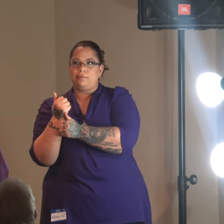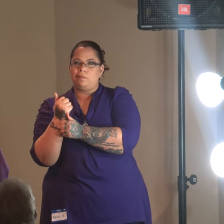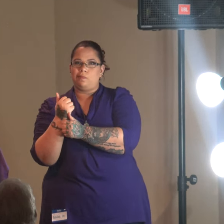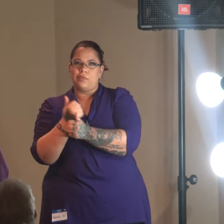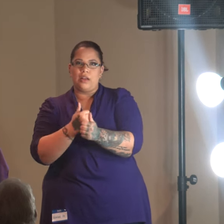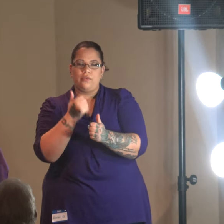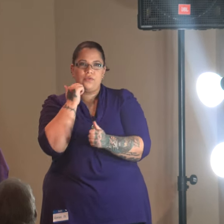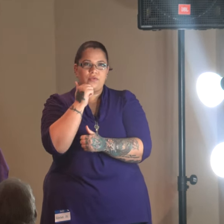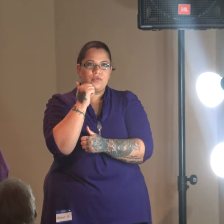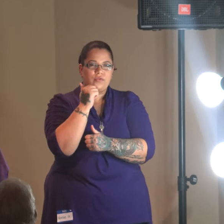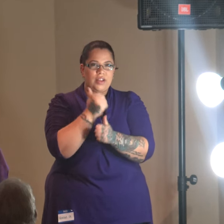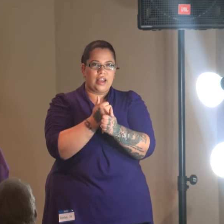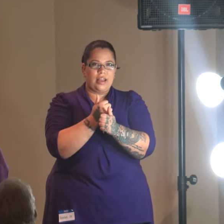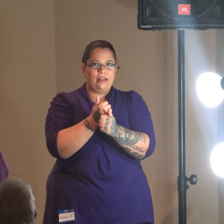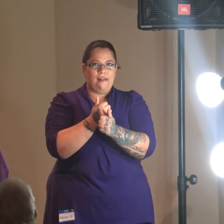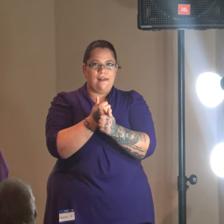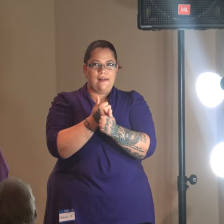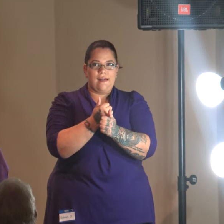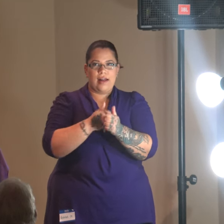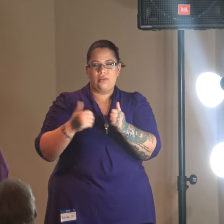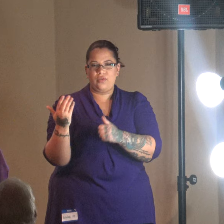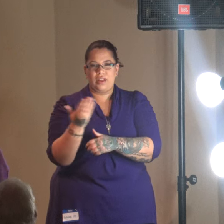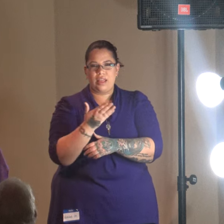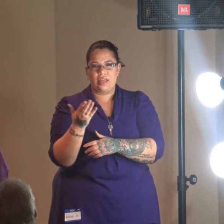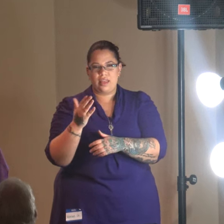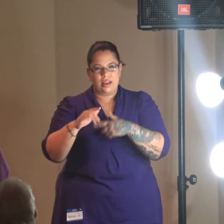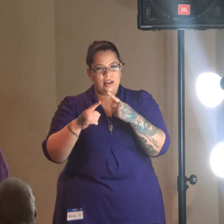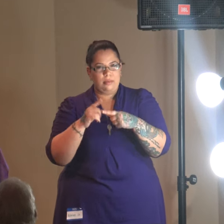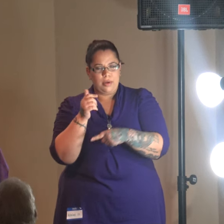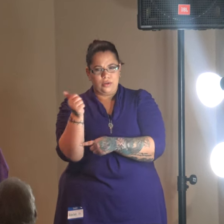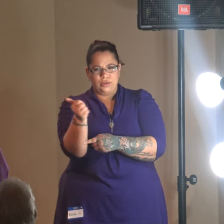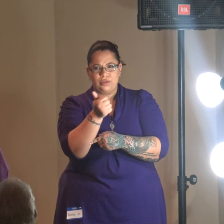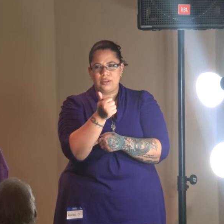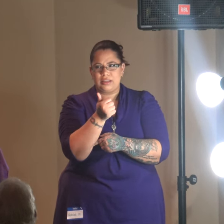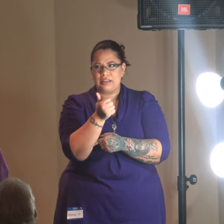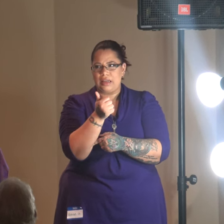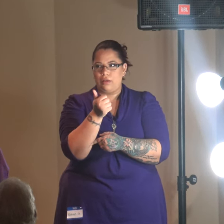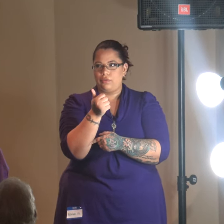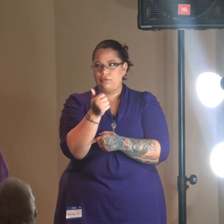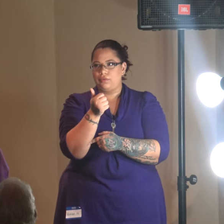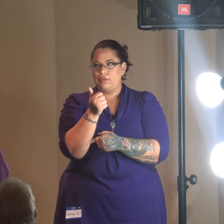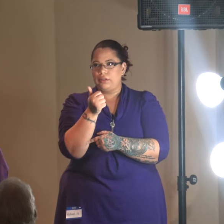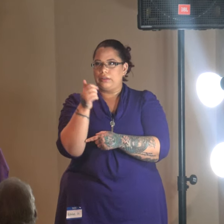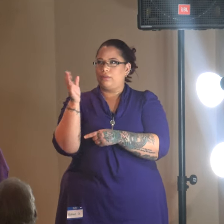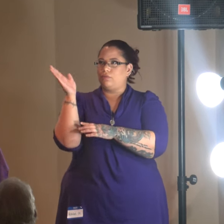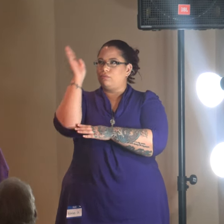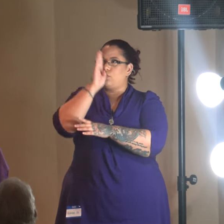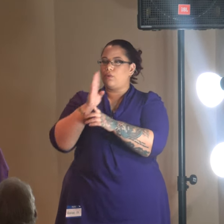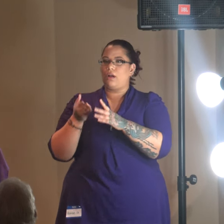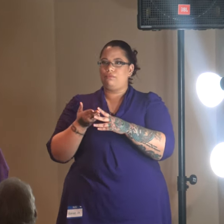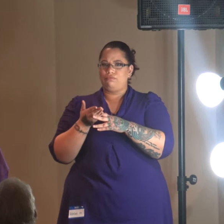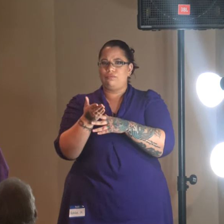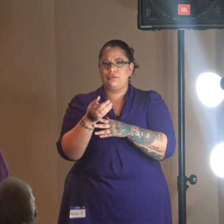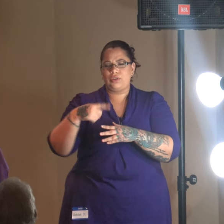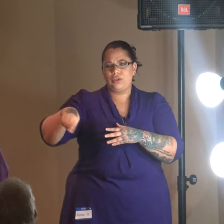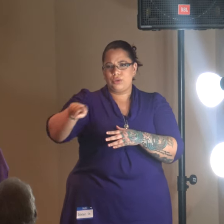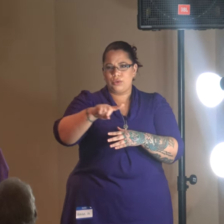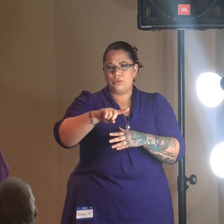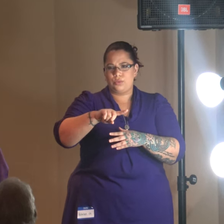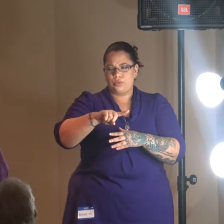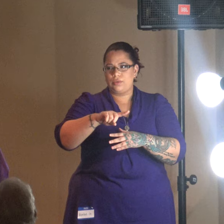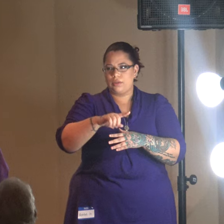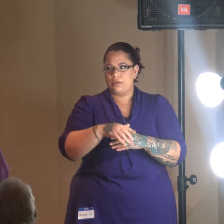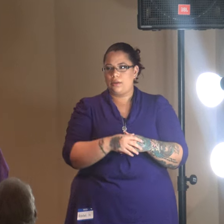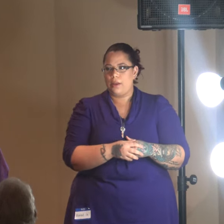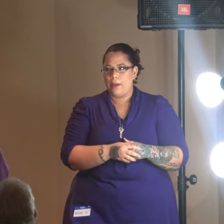is the very substance of God itself, right? So the creative genius that creates the universe is the creative genius that is